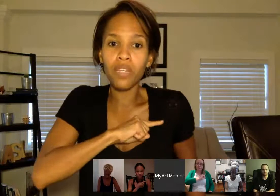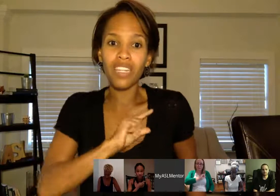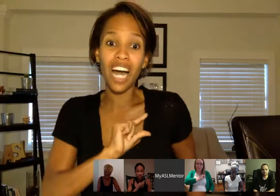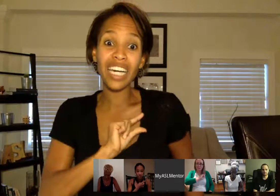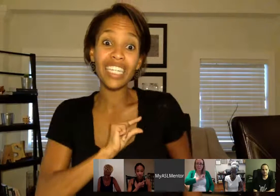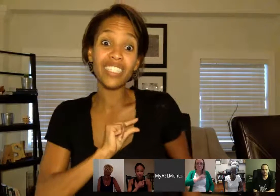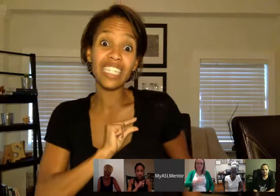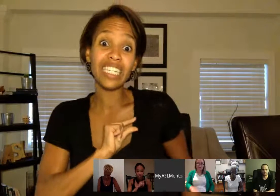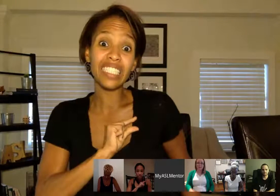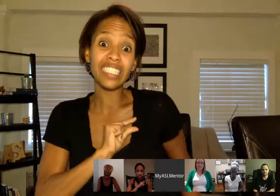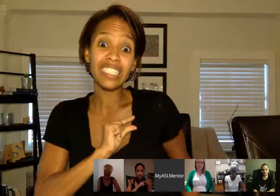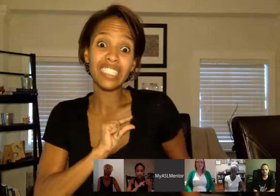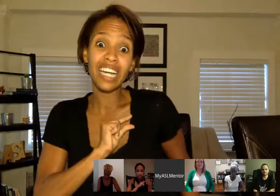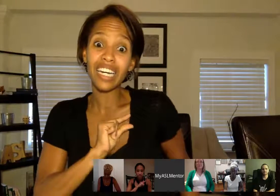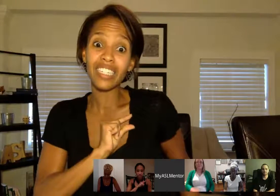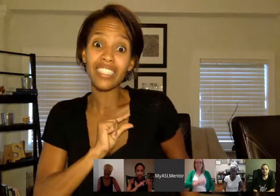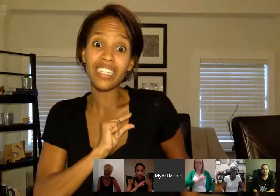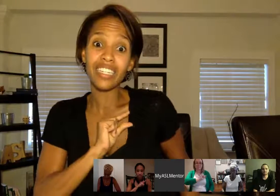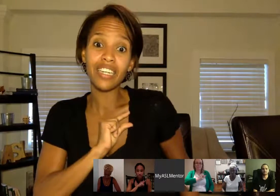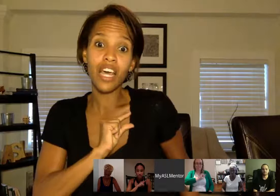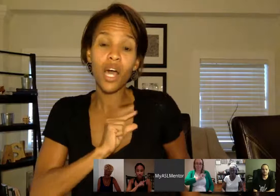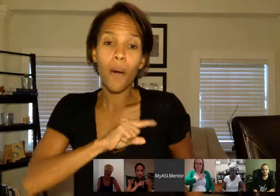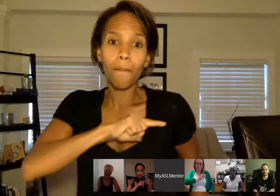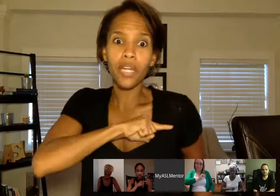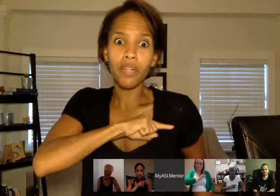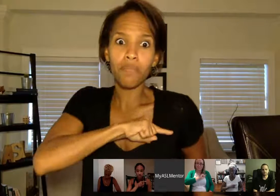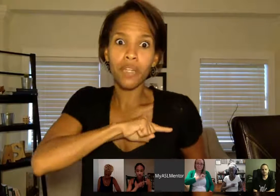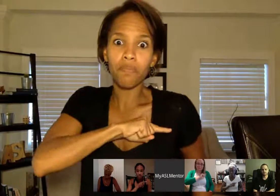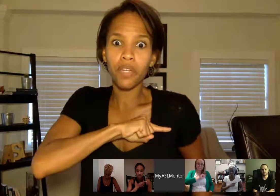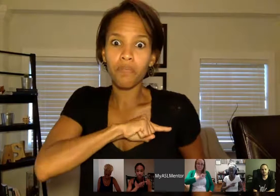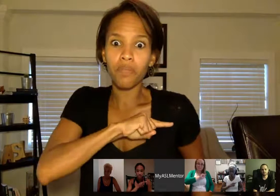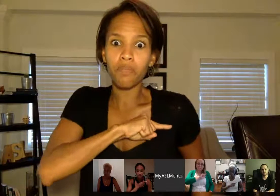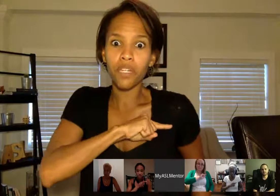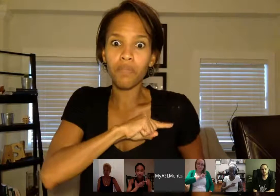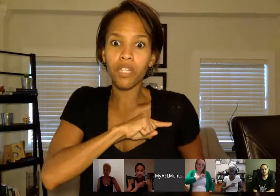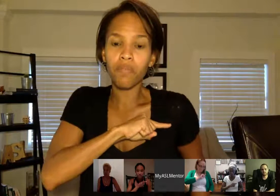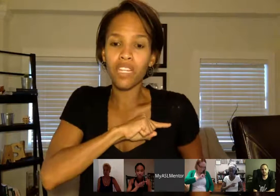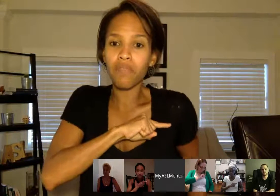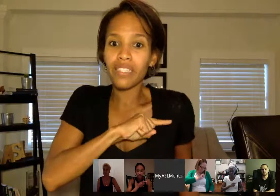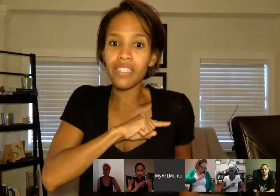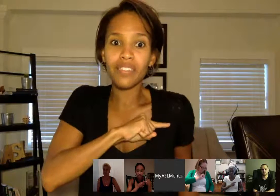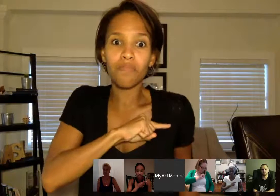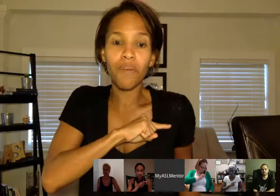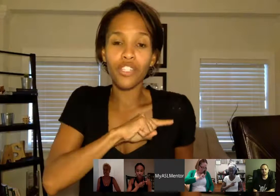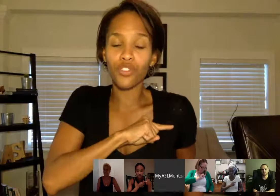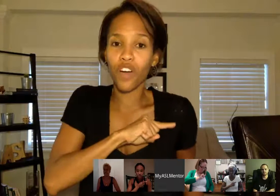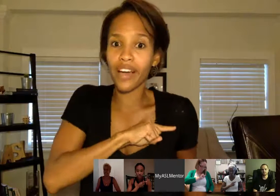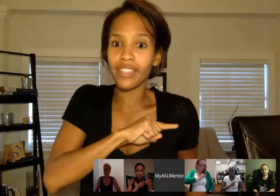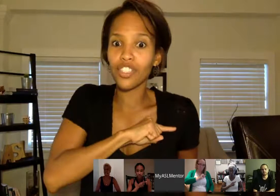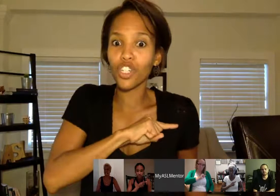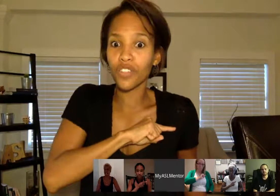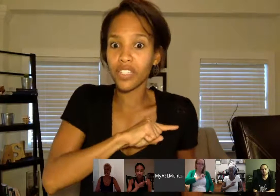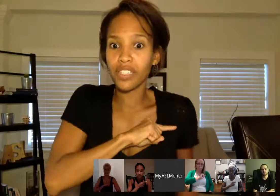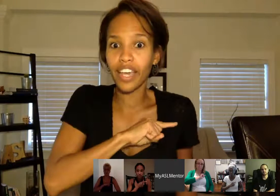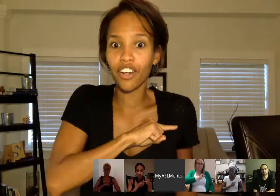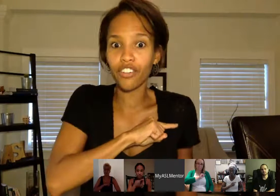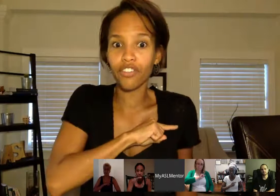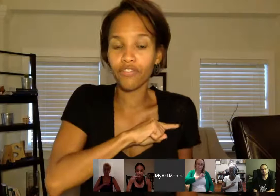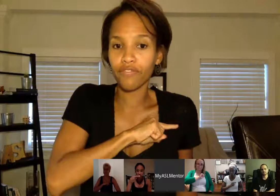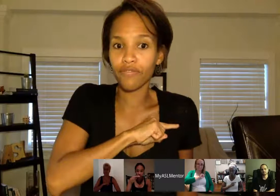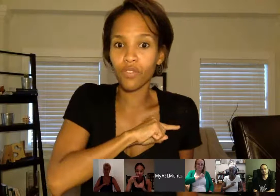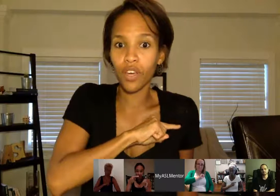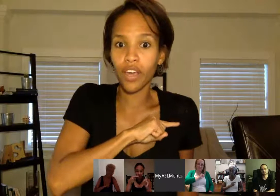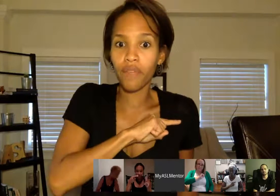beat, beat. Not guilty. Not guilty. Beat, beat, beat, beat, beat, beat, beat. It means petrified, nervous,